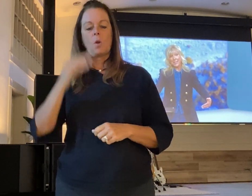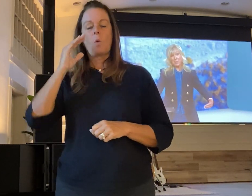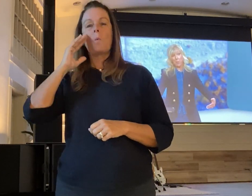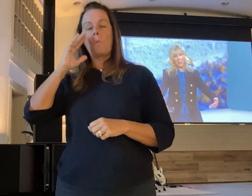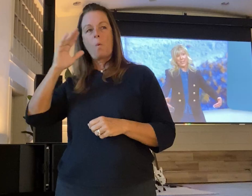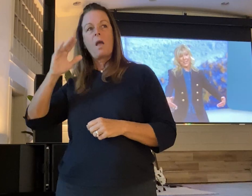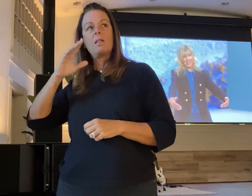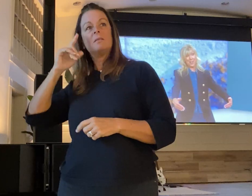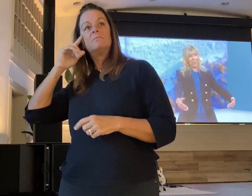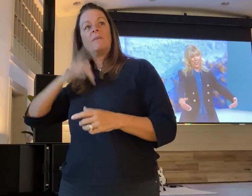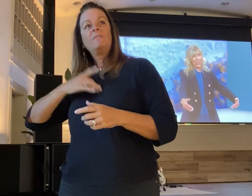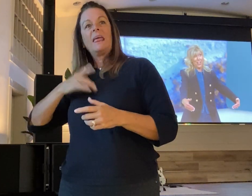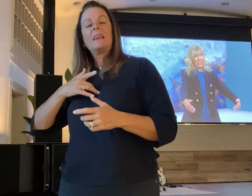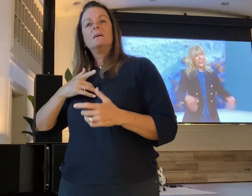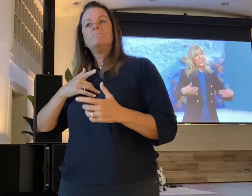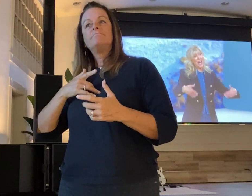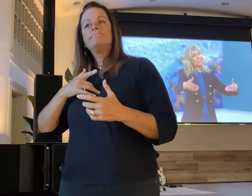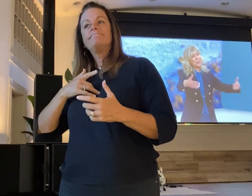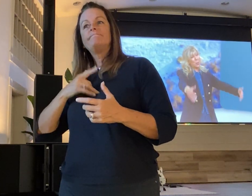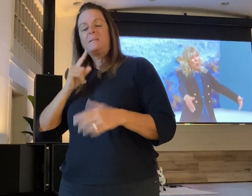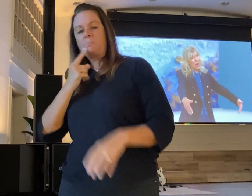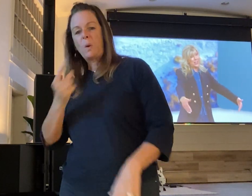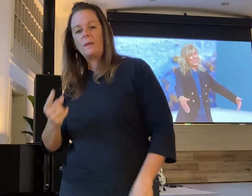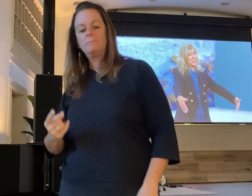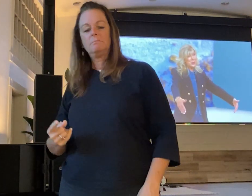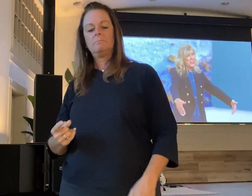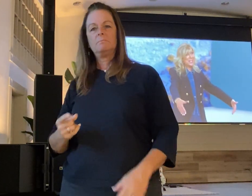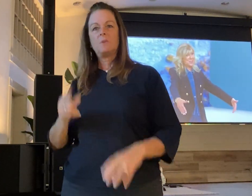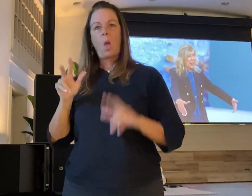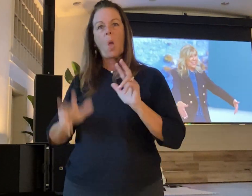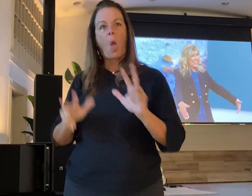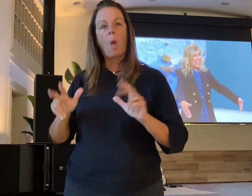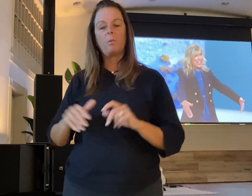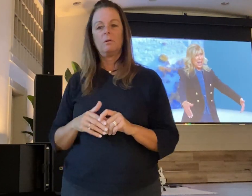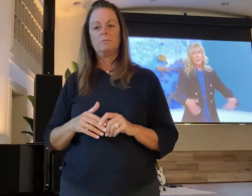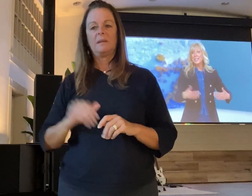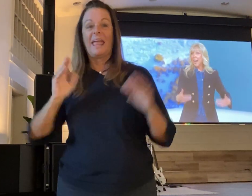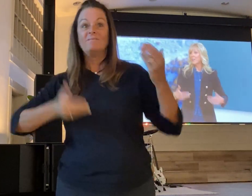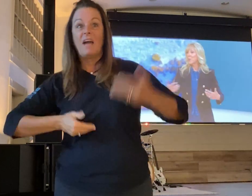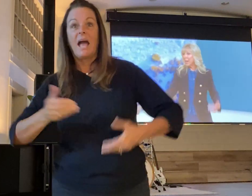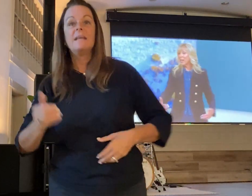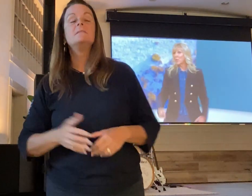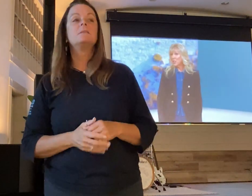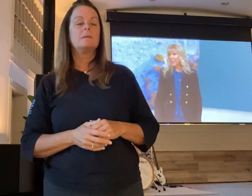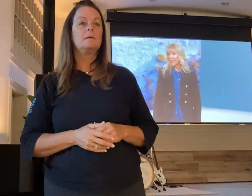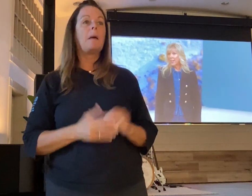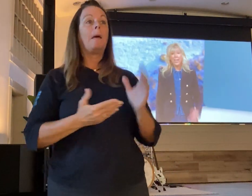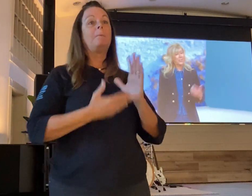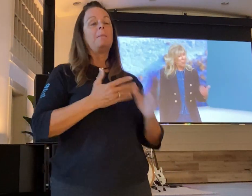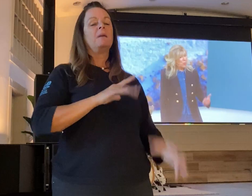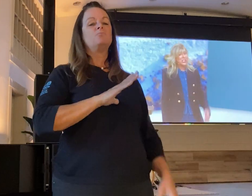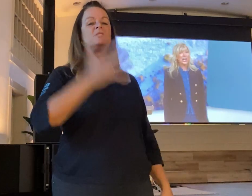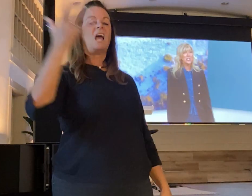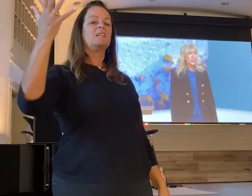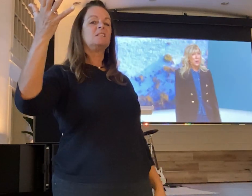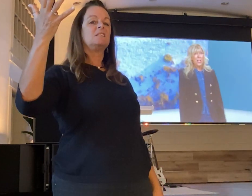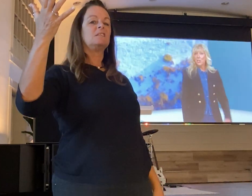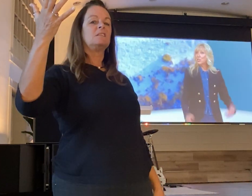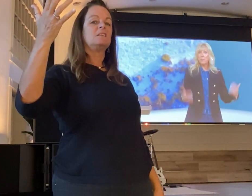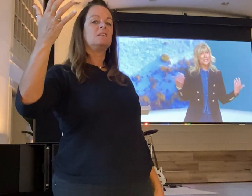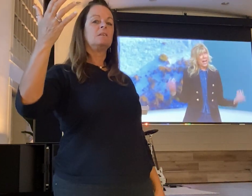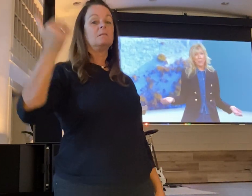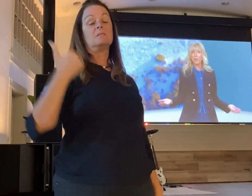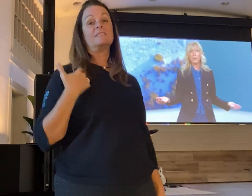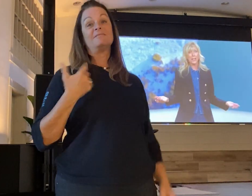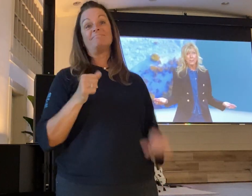press past some disappointment and discomfort. You're going to have to be the one to do the inviting. I mean, yes, you might get rejected. If someone rejects